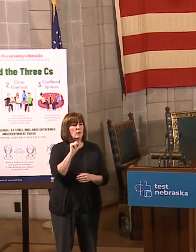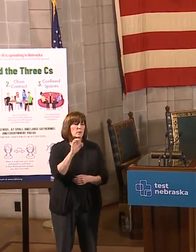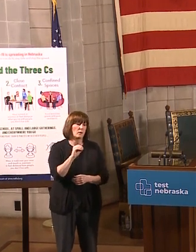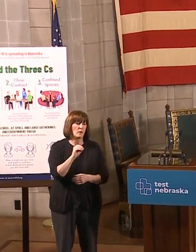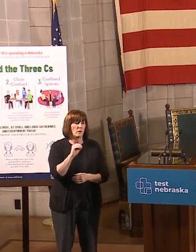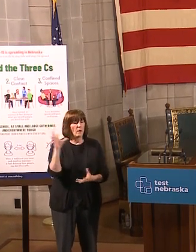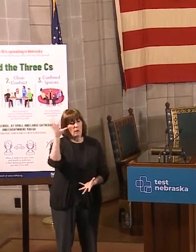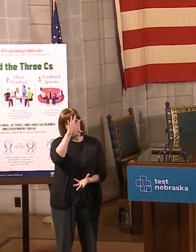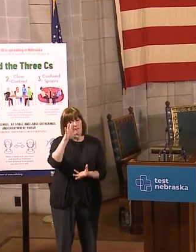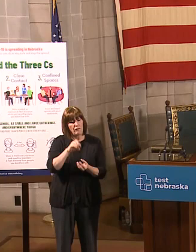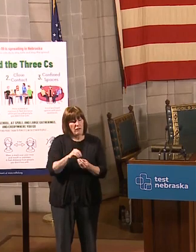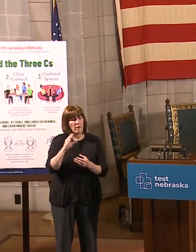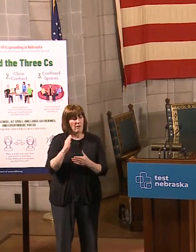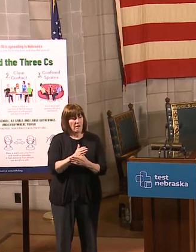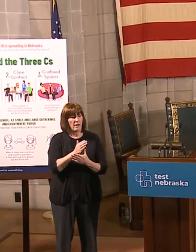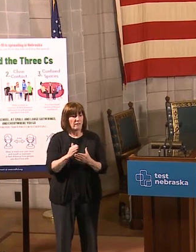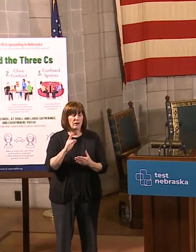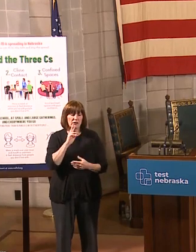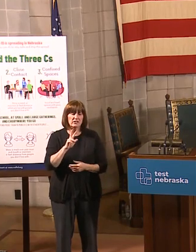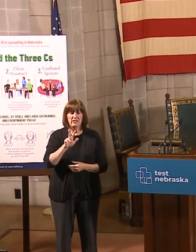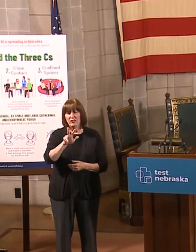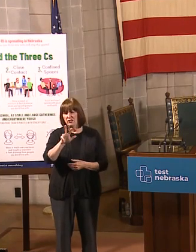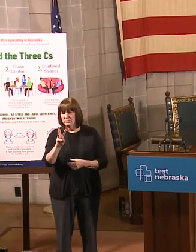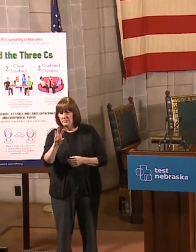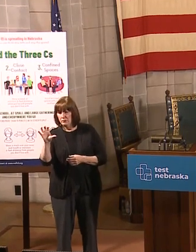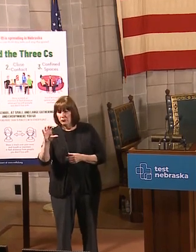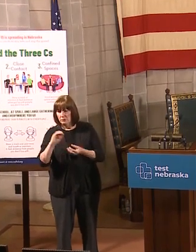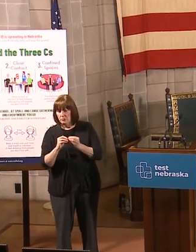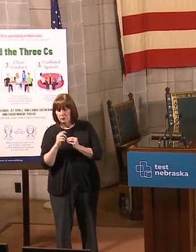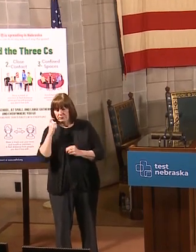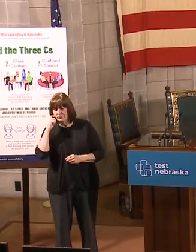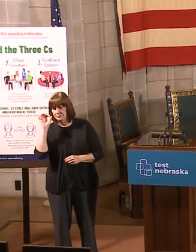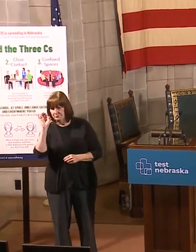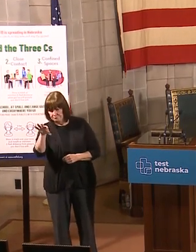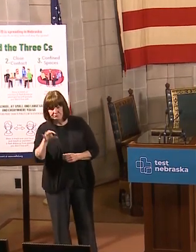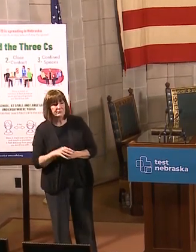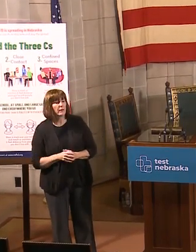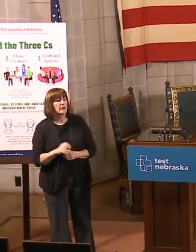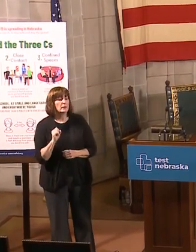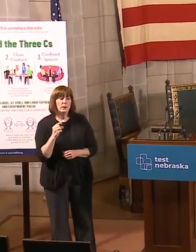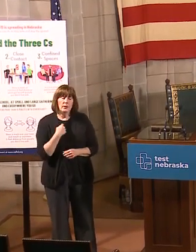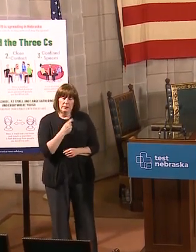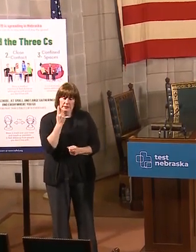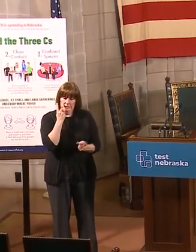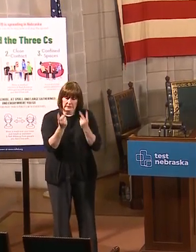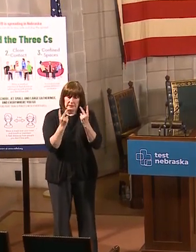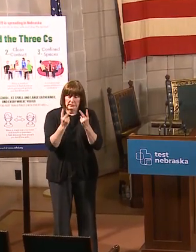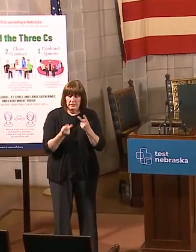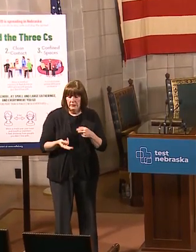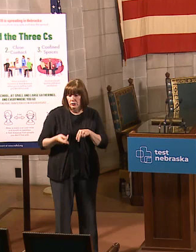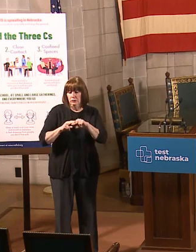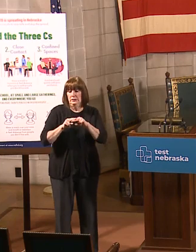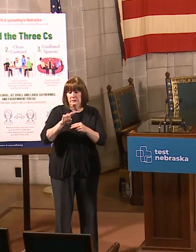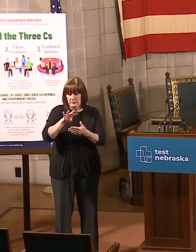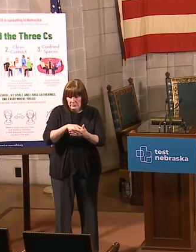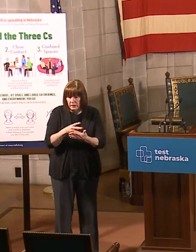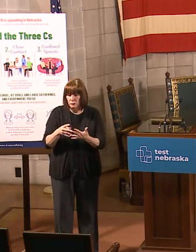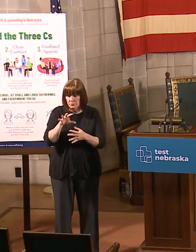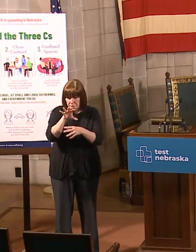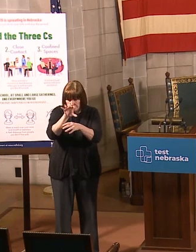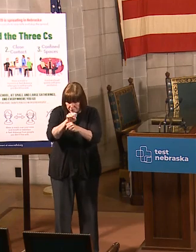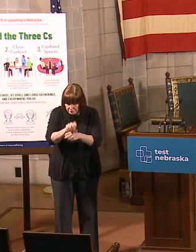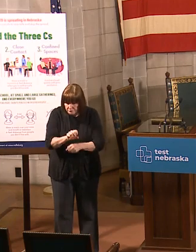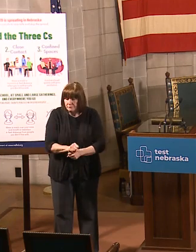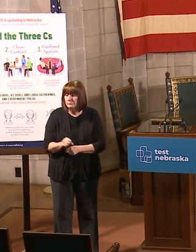that overall average down to that 3,600 number I gave you. So we are seeing with the increased scheduling available at